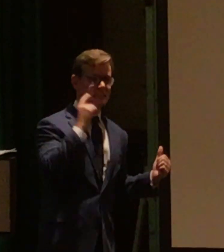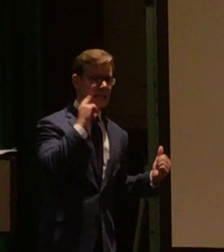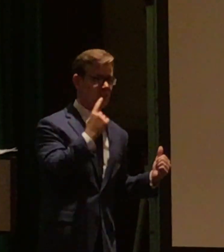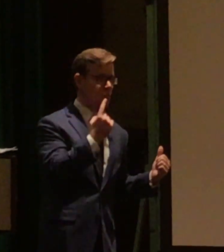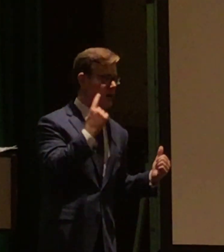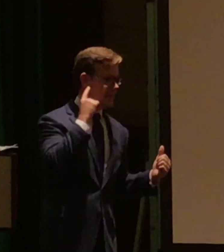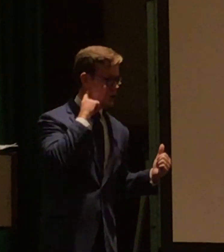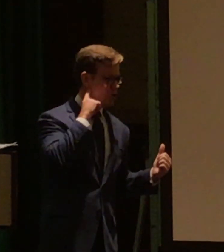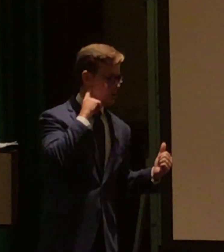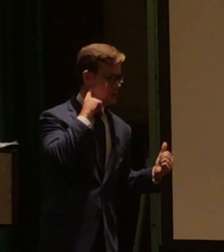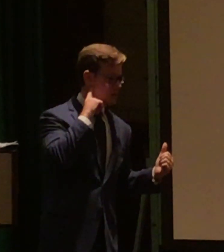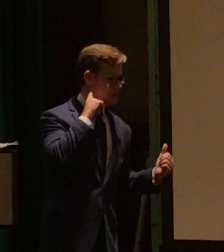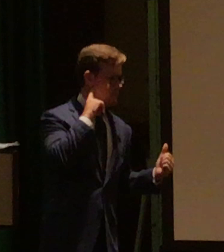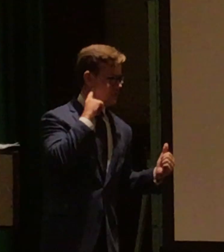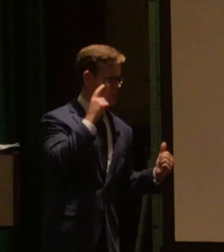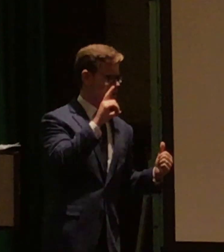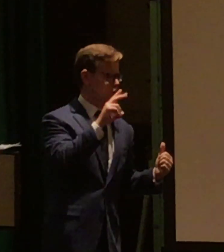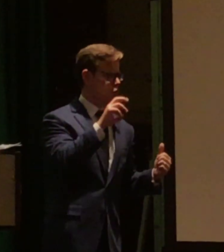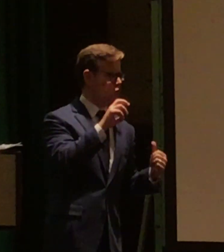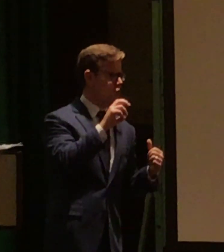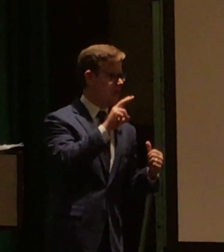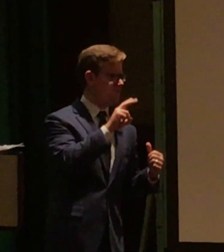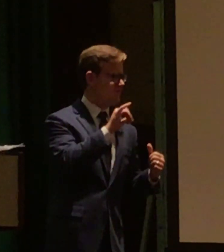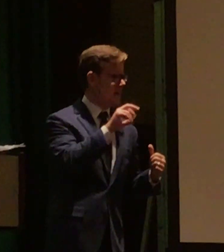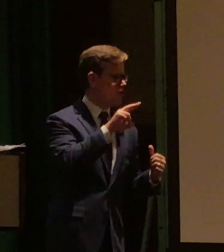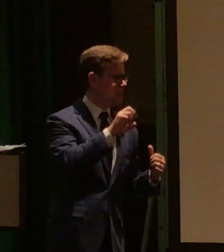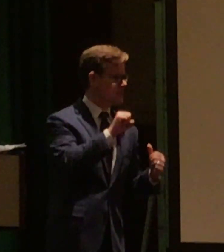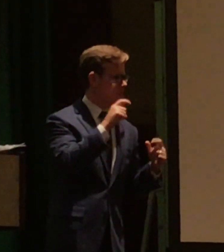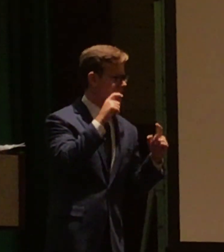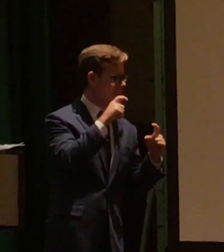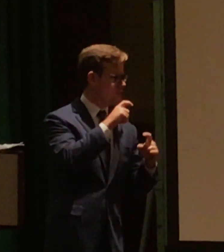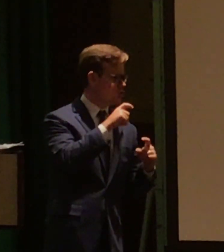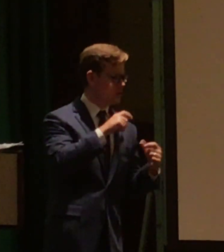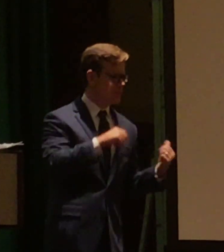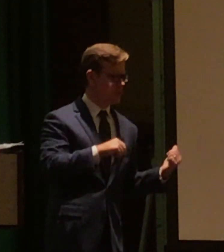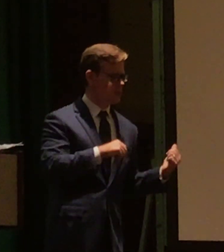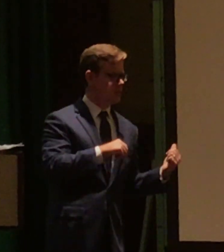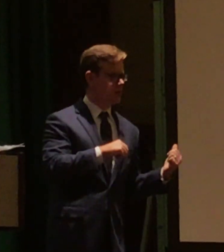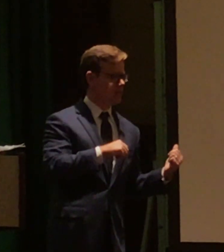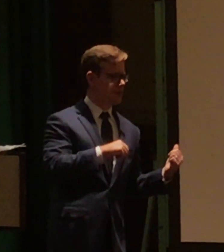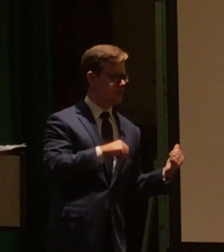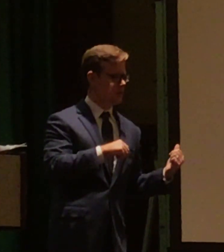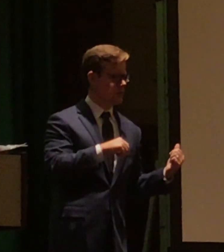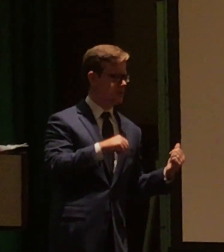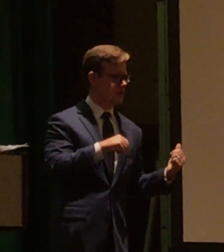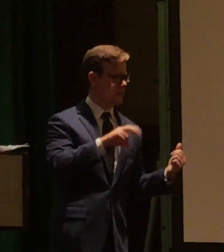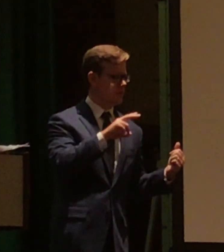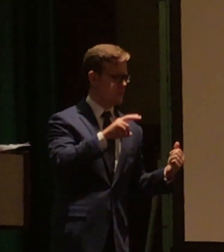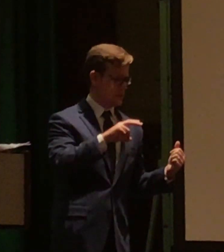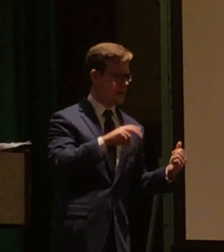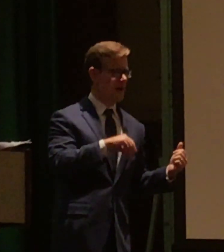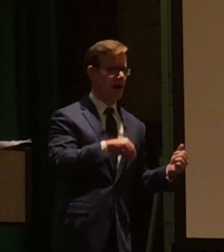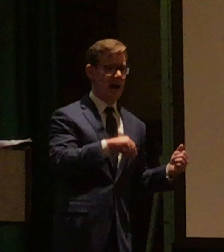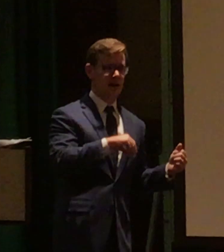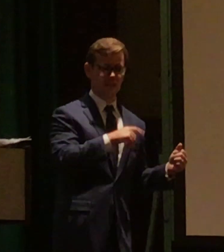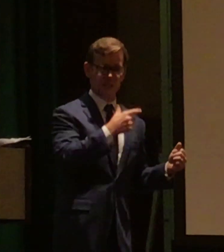have military personnel who has a cochlear implant. This individual had a virus that impacted his ability